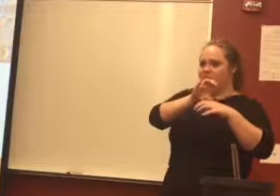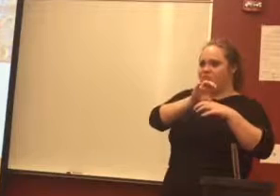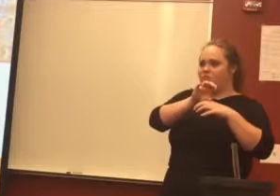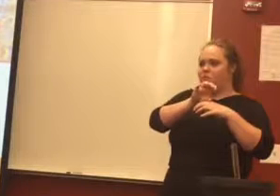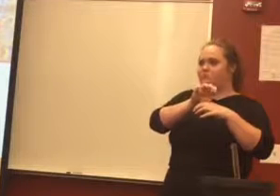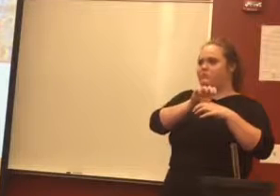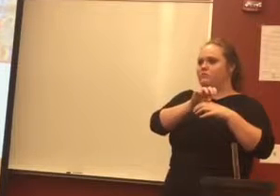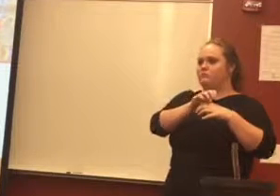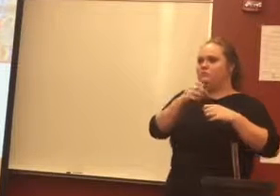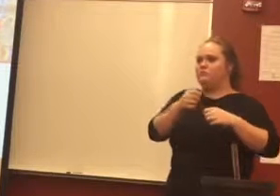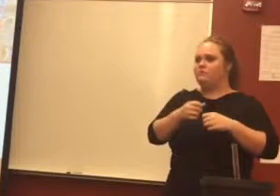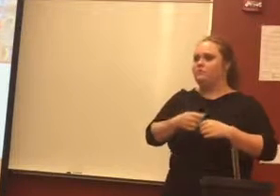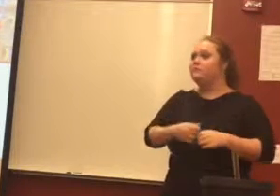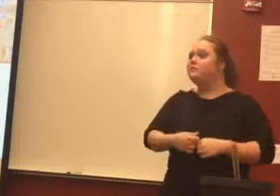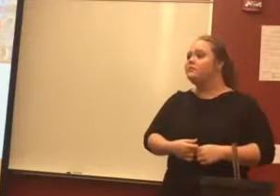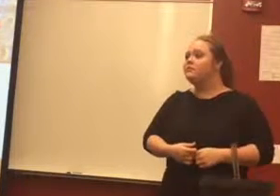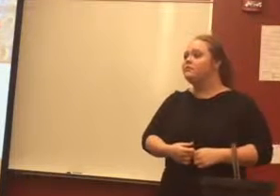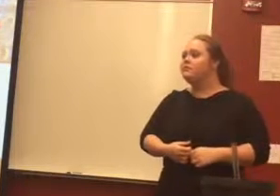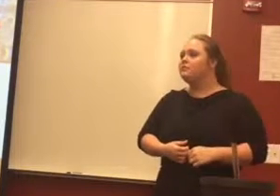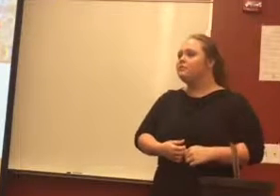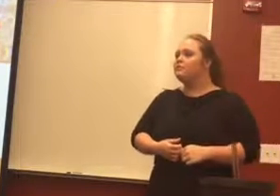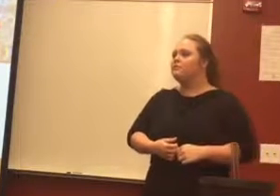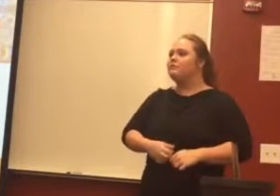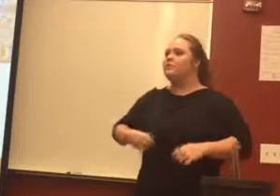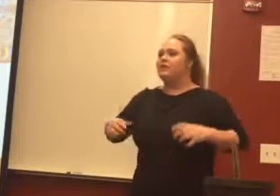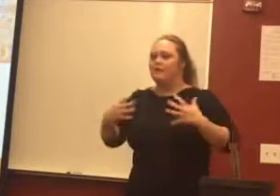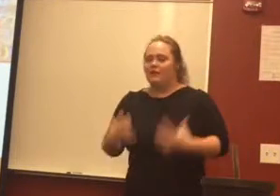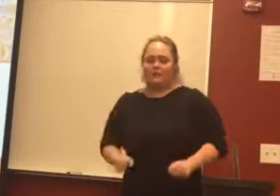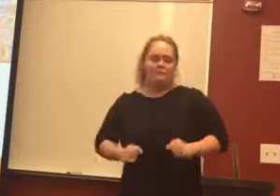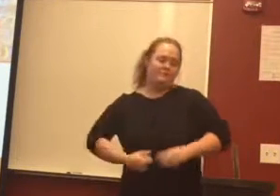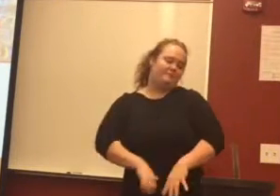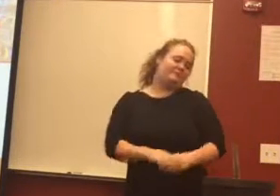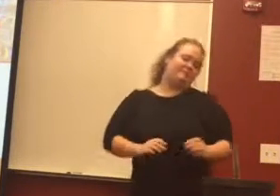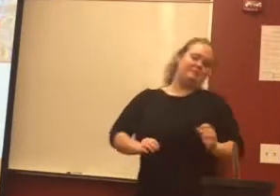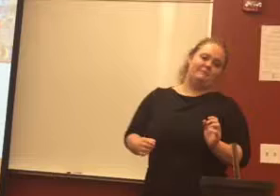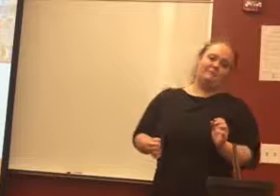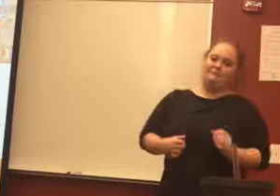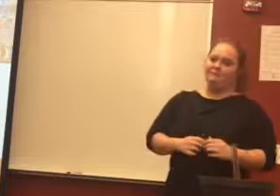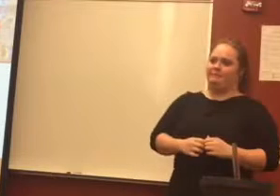clowns. Like, extremely terrified.